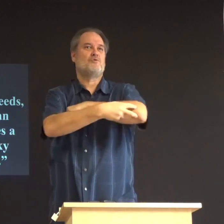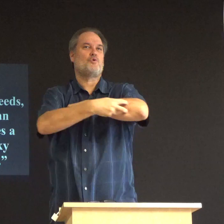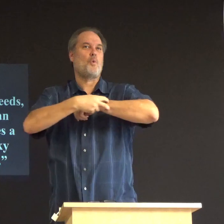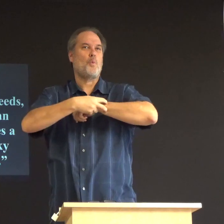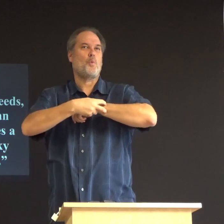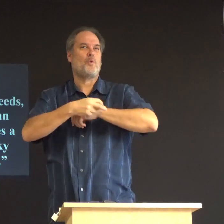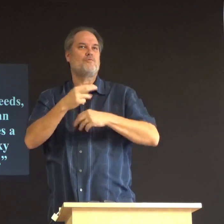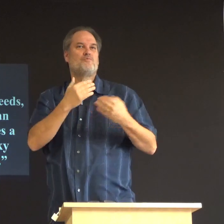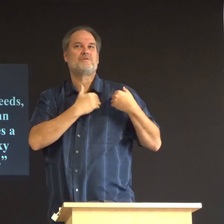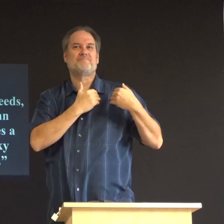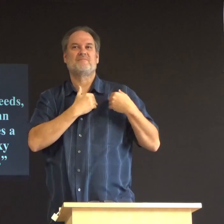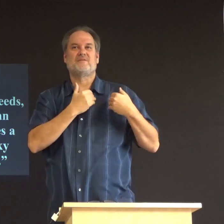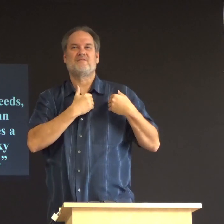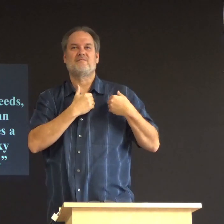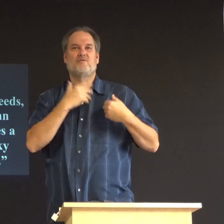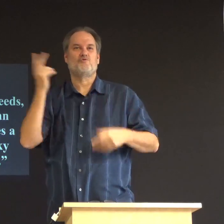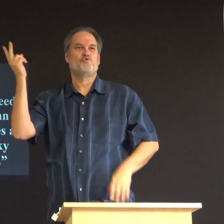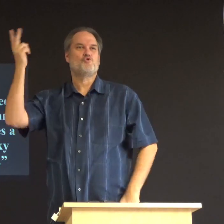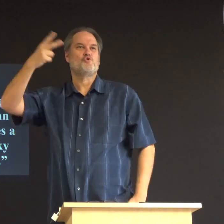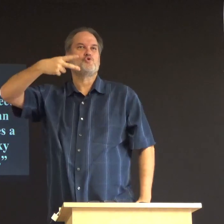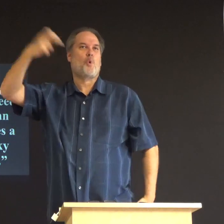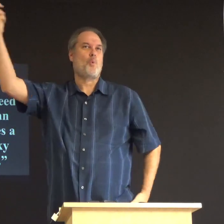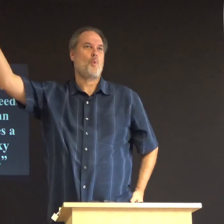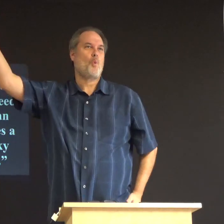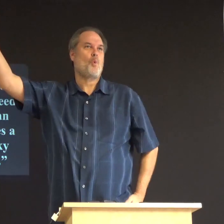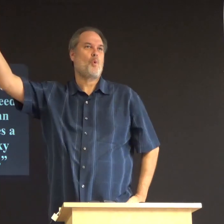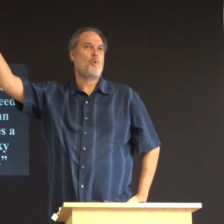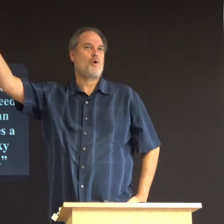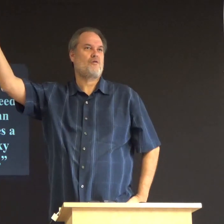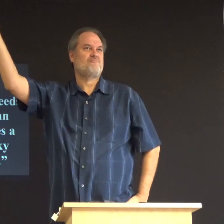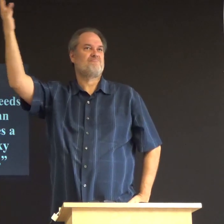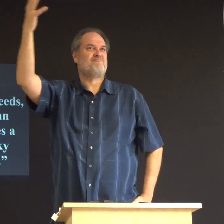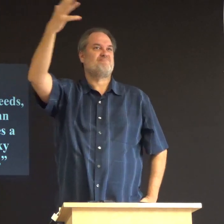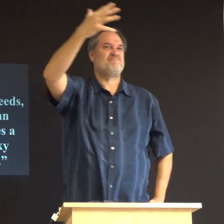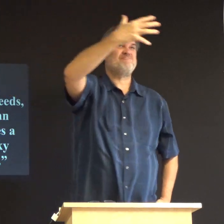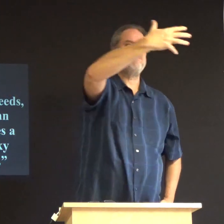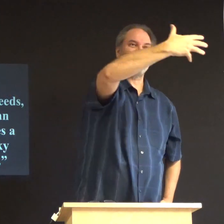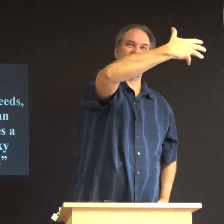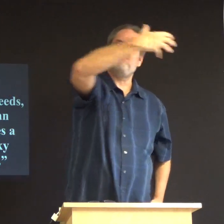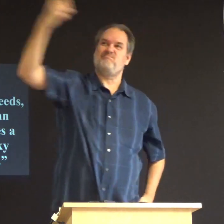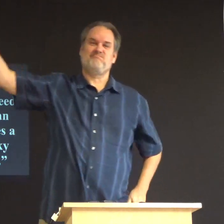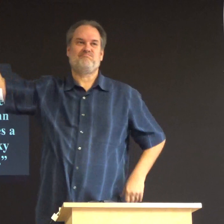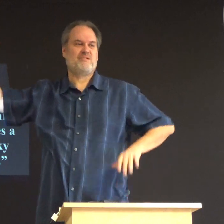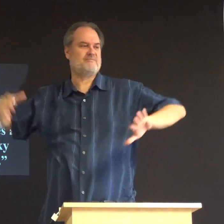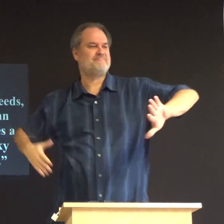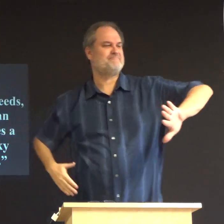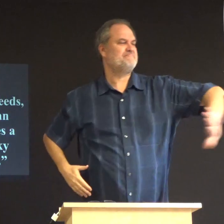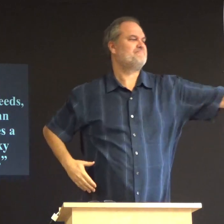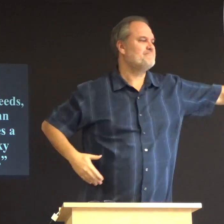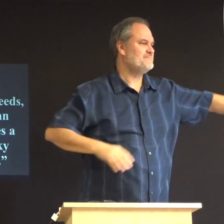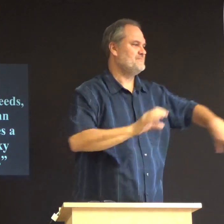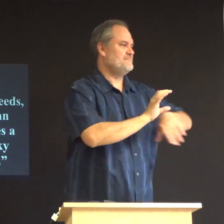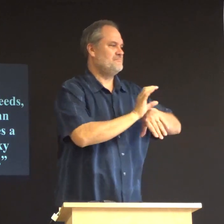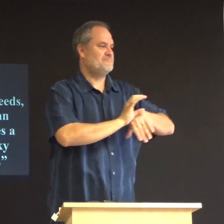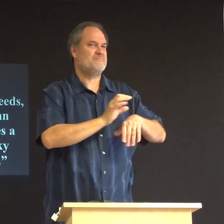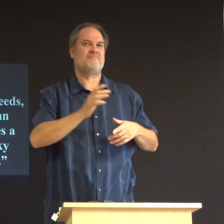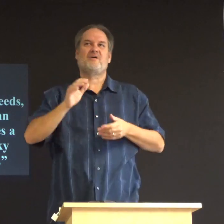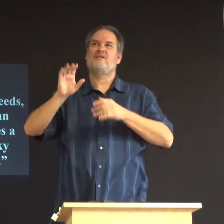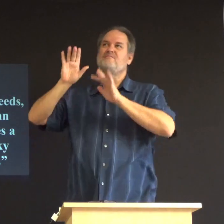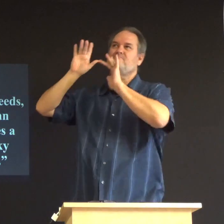And governments stole those responsibilities. Okay, they take those responsibilities away from the